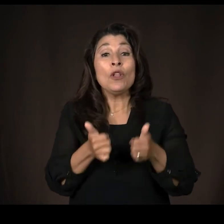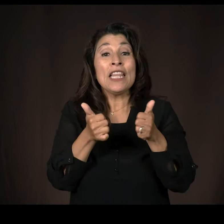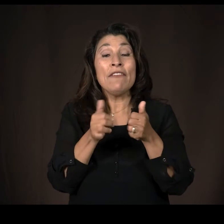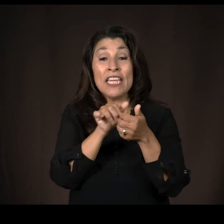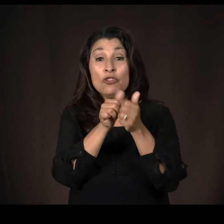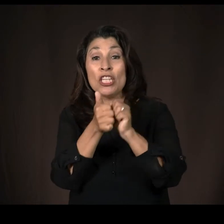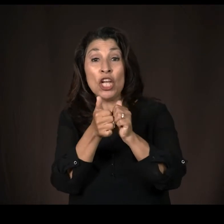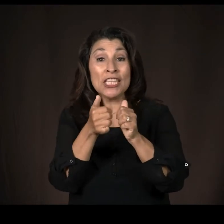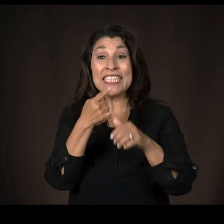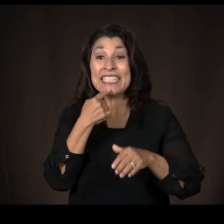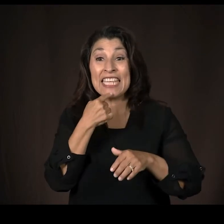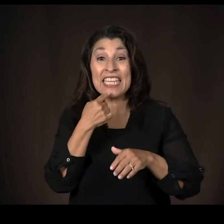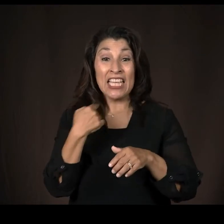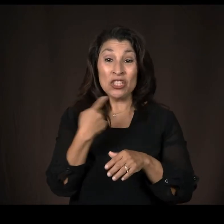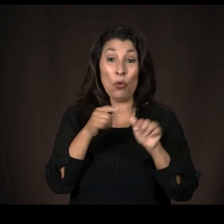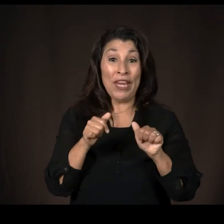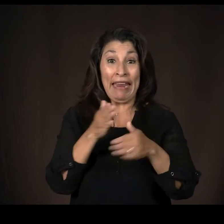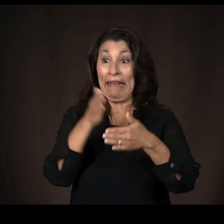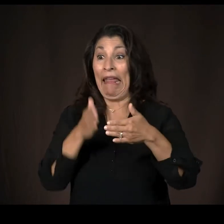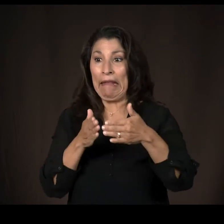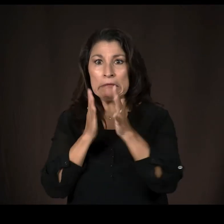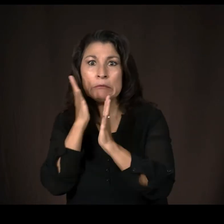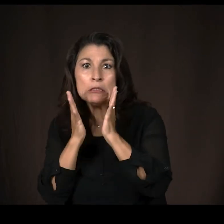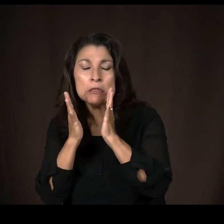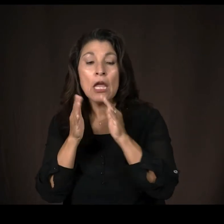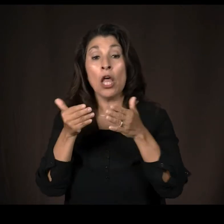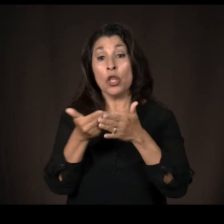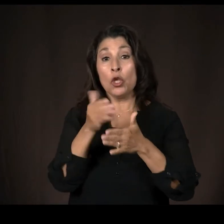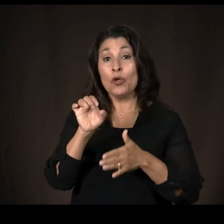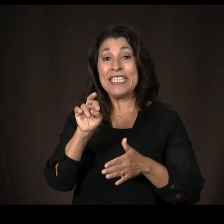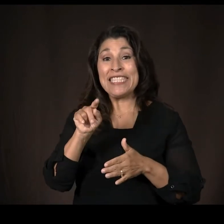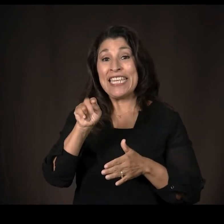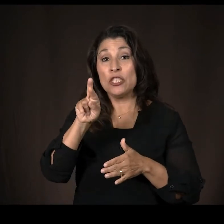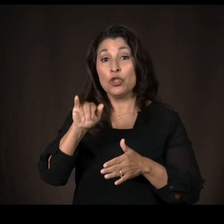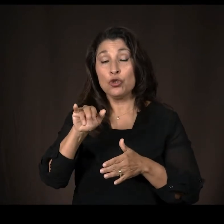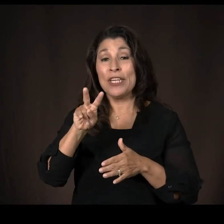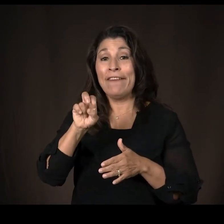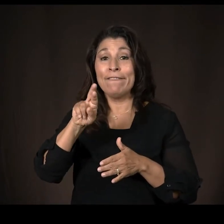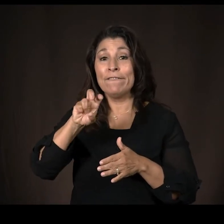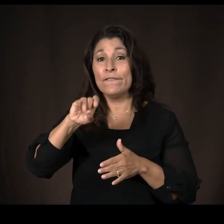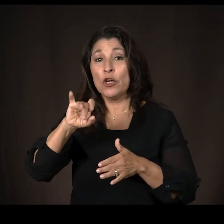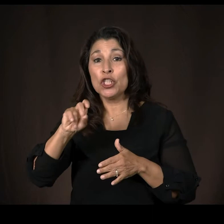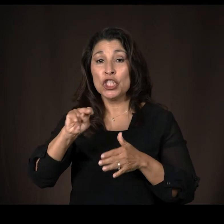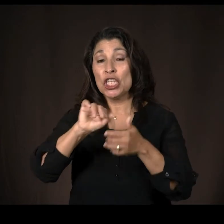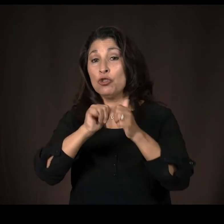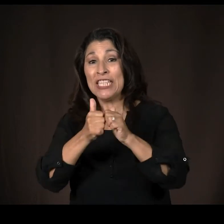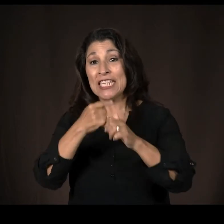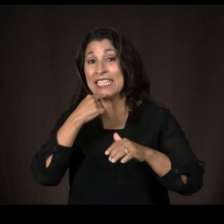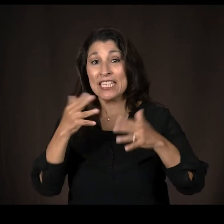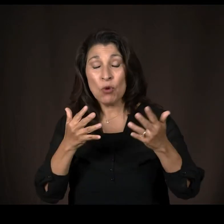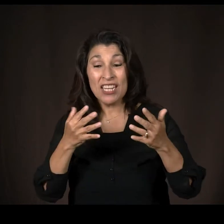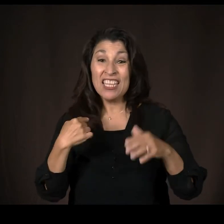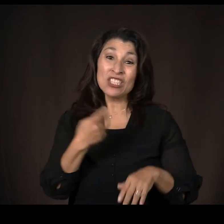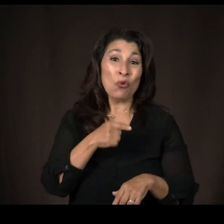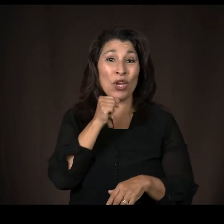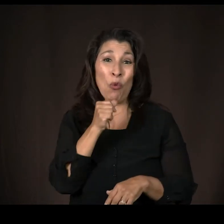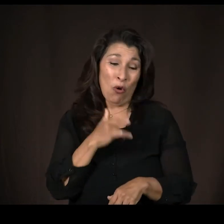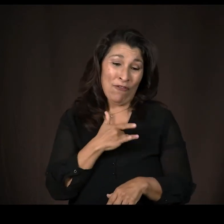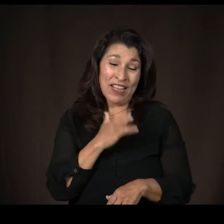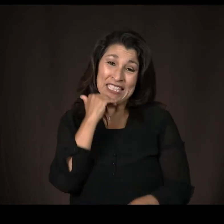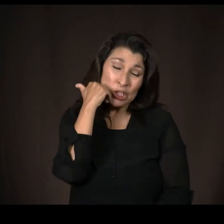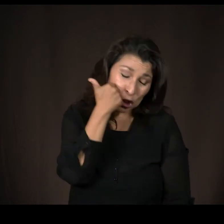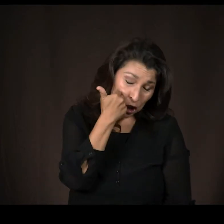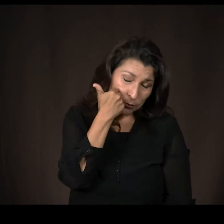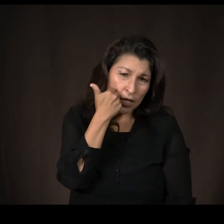so we will end our humiliation. The New Century Version translation says, so we won't be ashamed